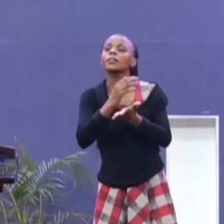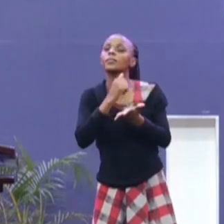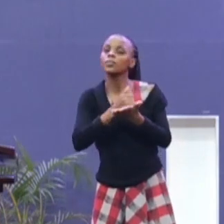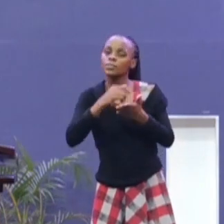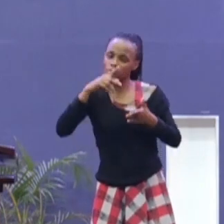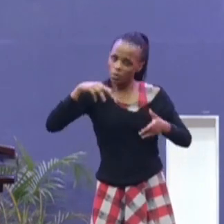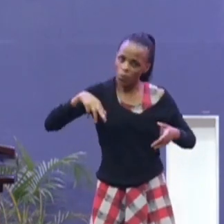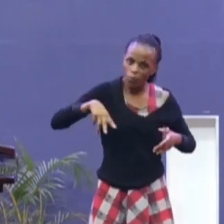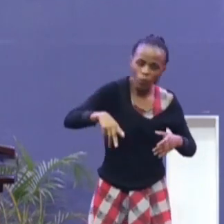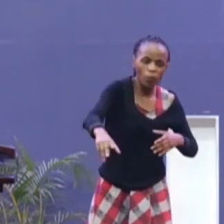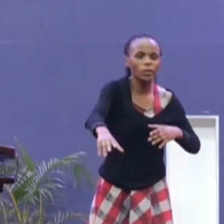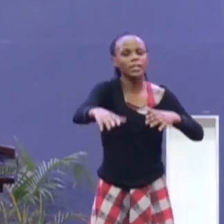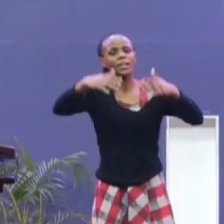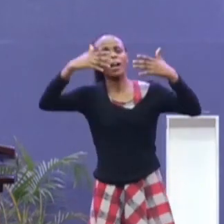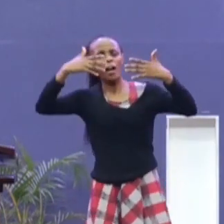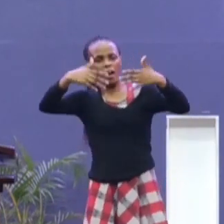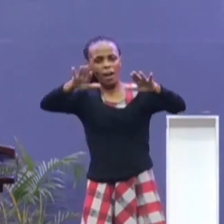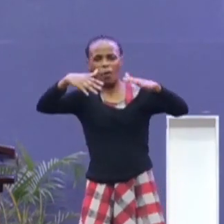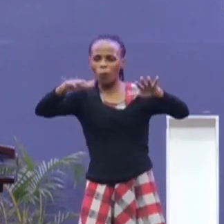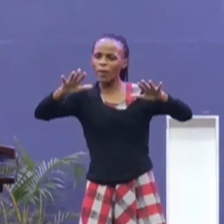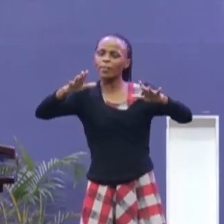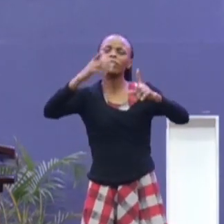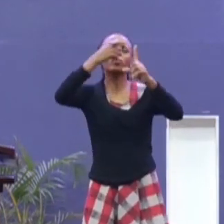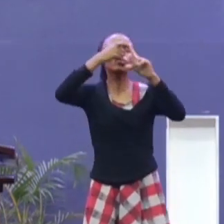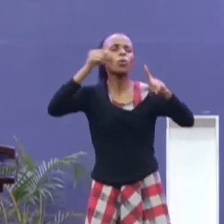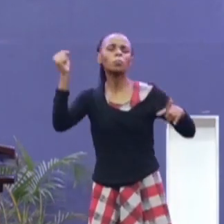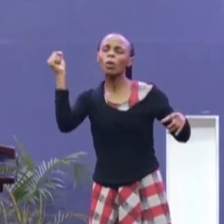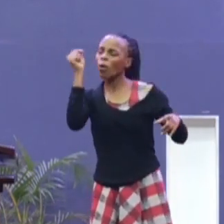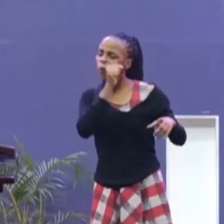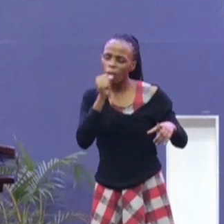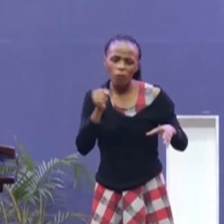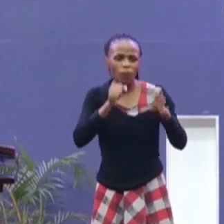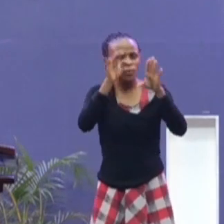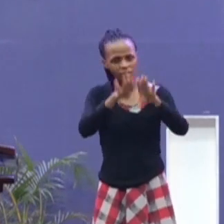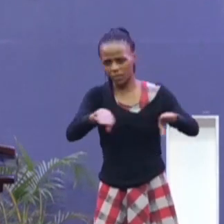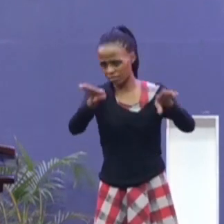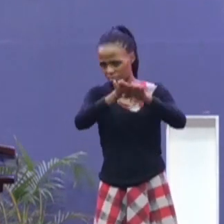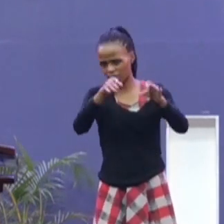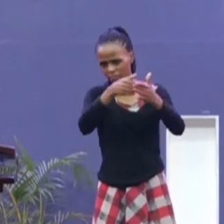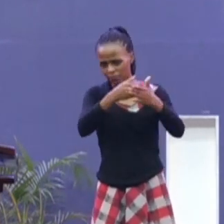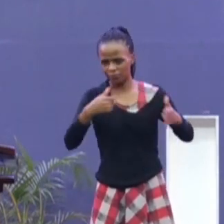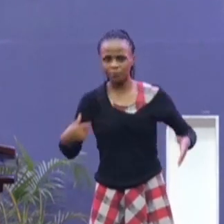away from the old conformity. Now you are